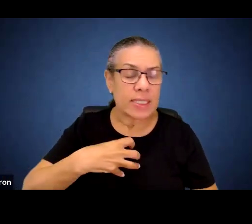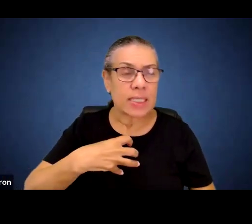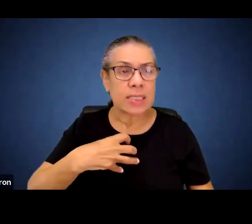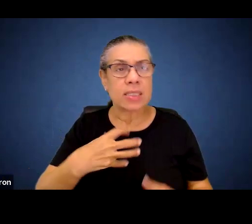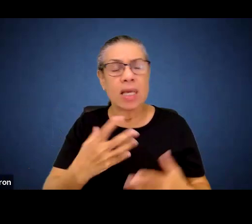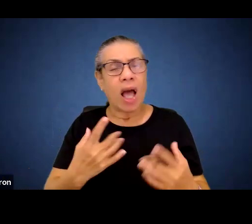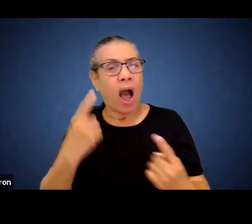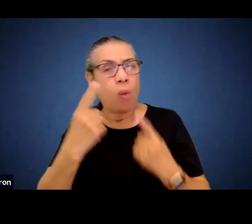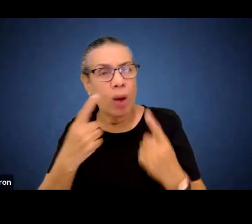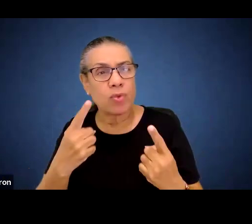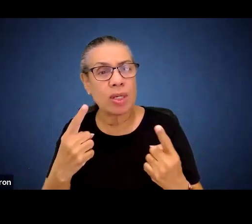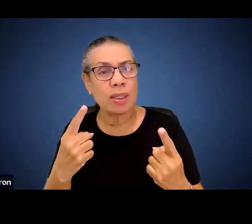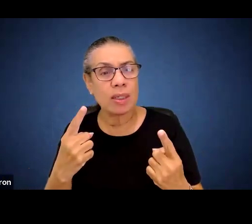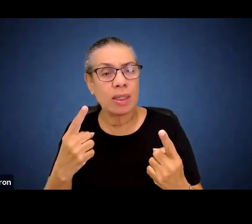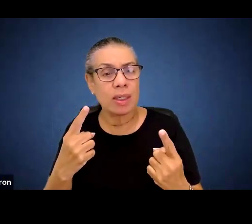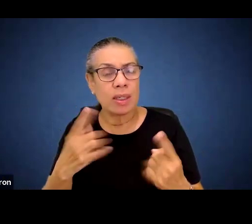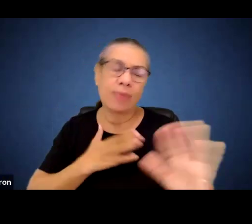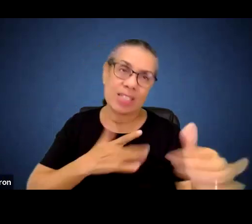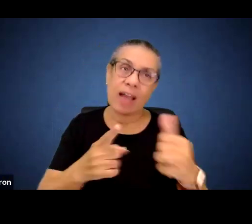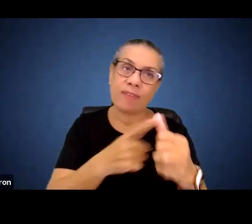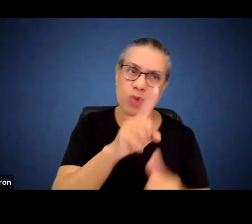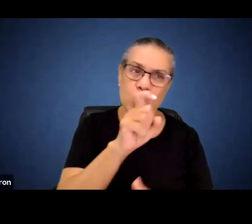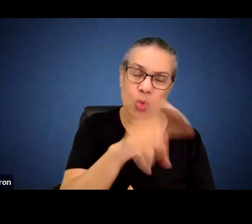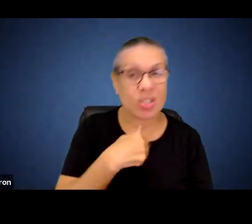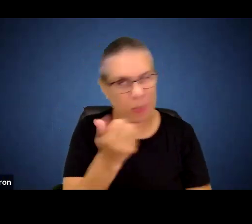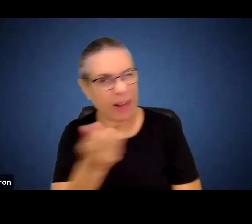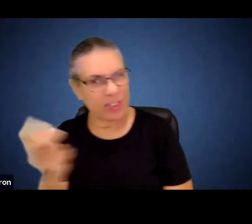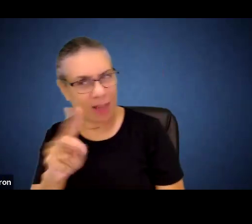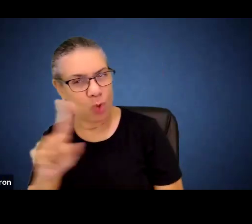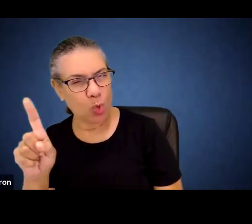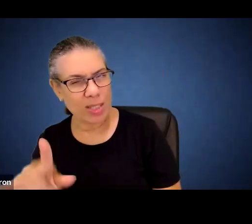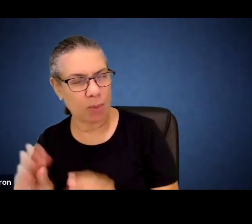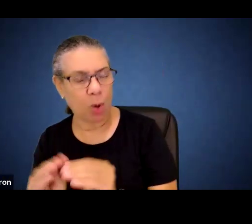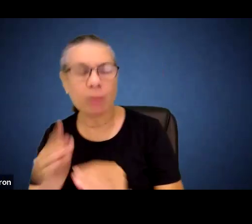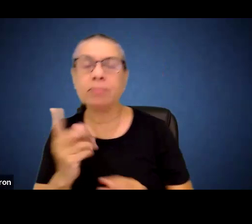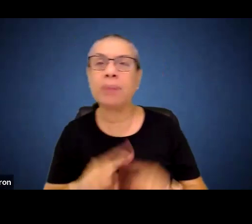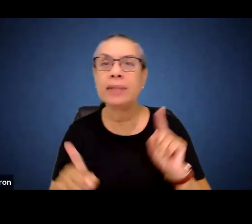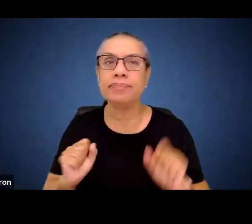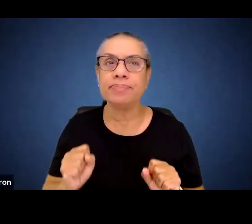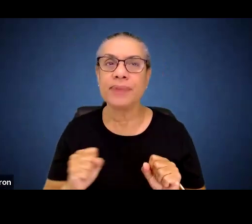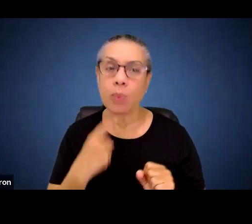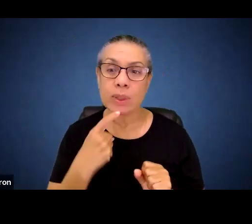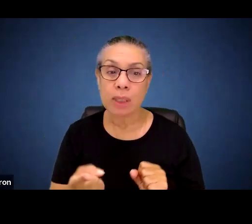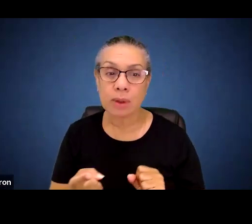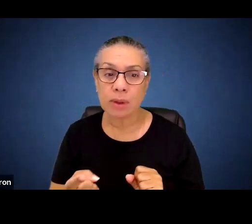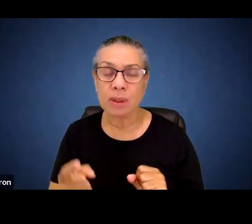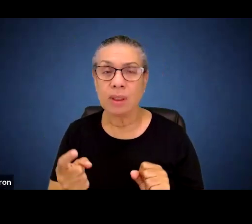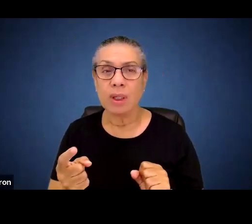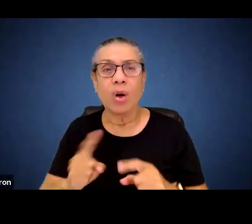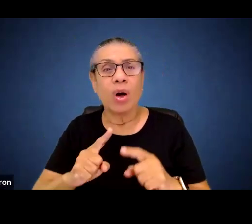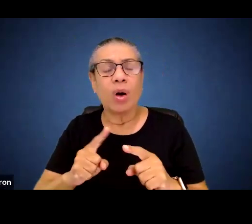is there something that, this is my first question, I have a number, but just to make it quick, is there an